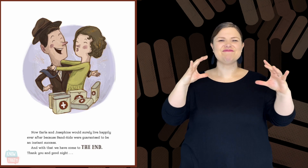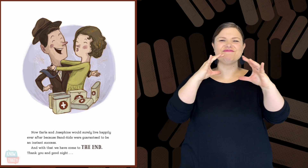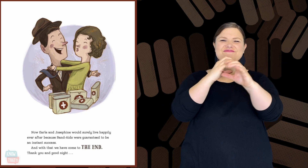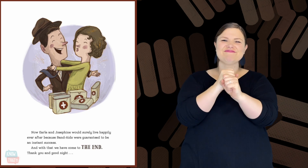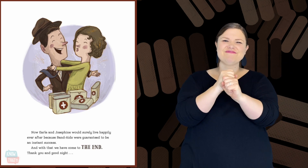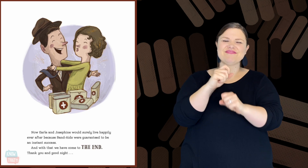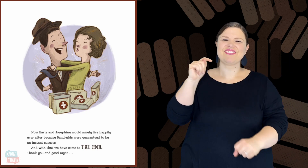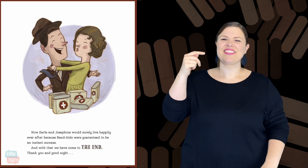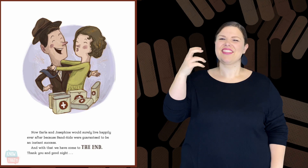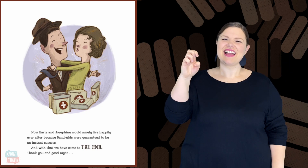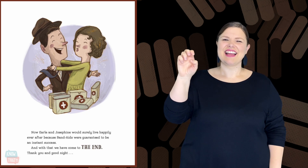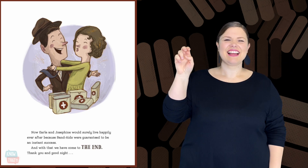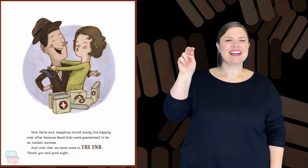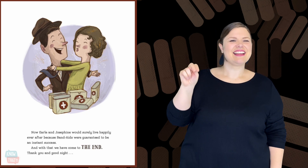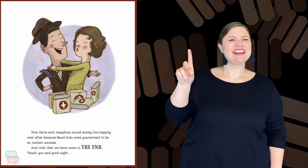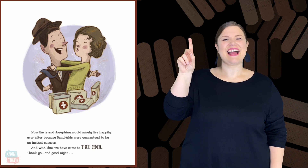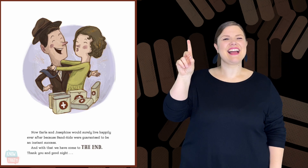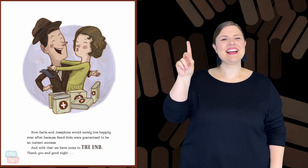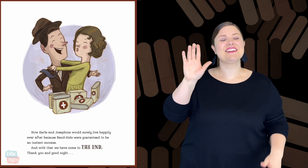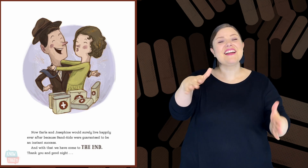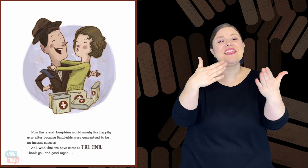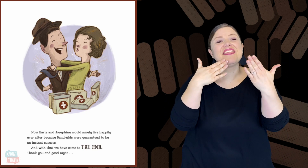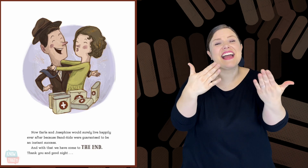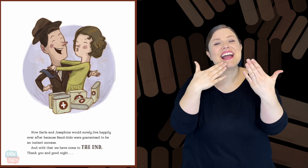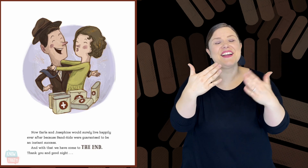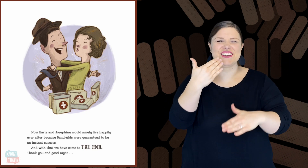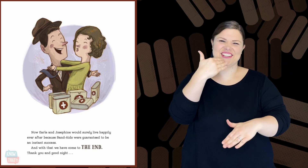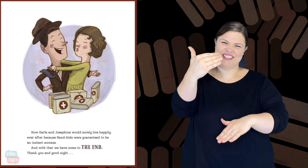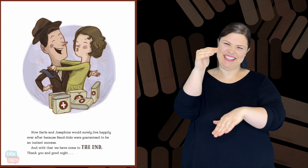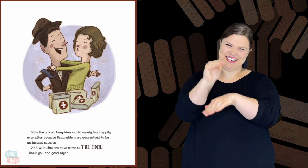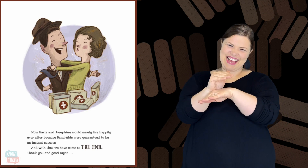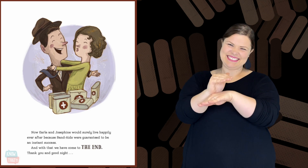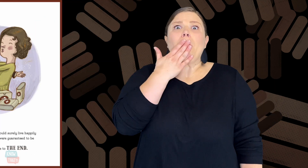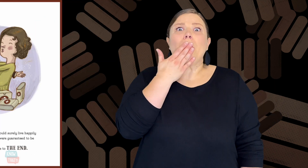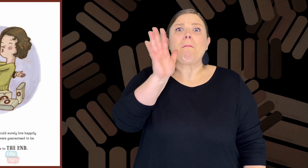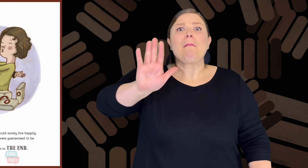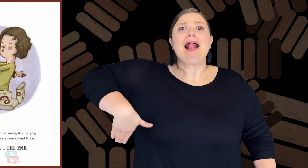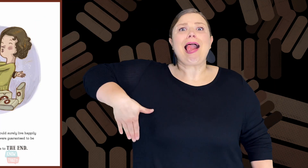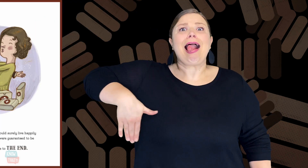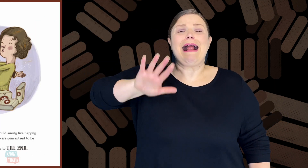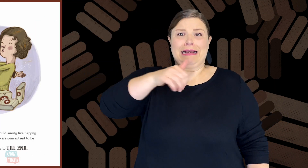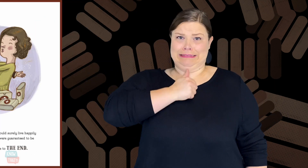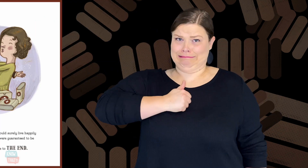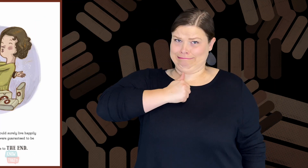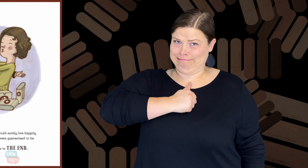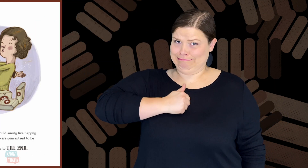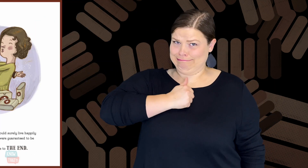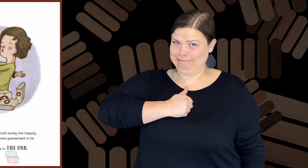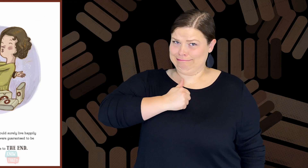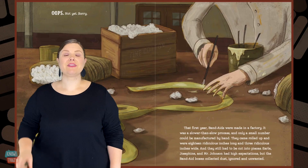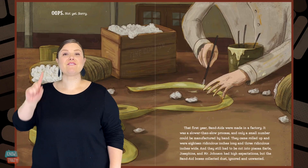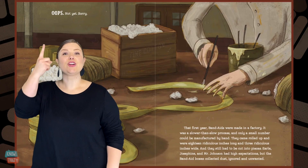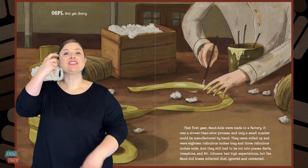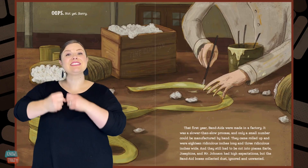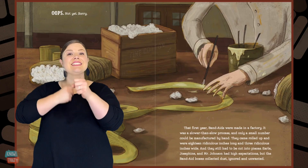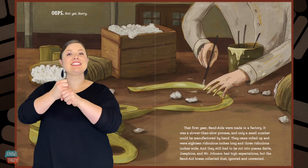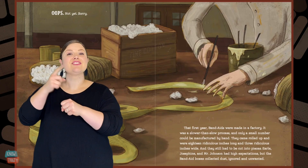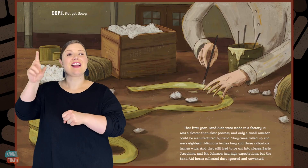end. Thank you and good night. Oops, not yet. Sorry.